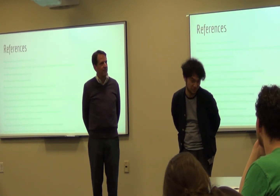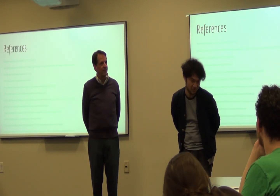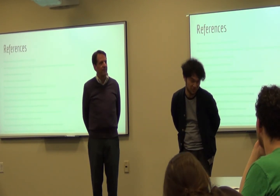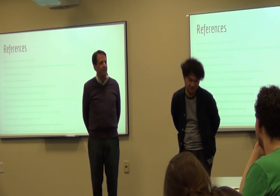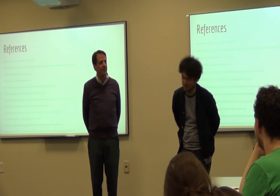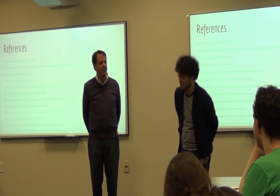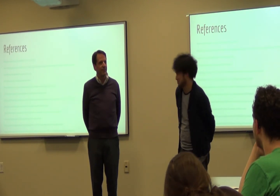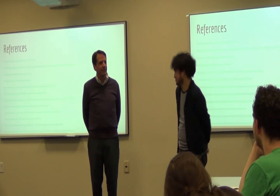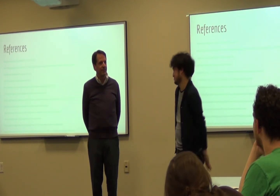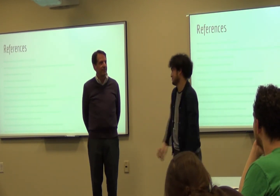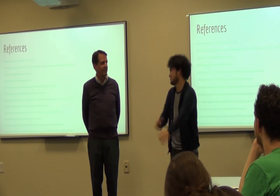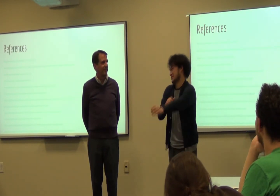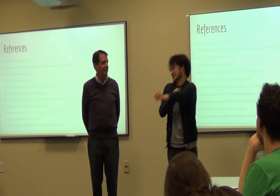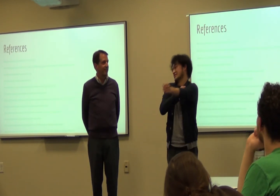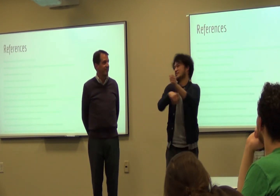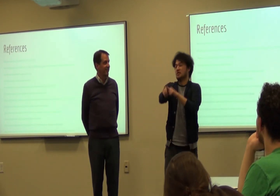some things outside.